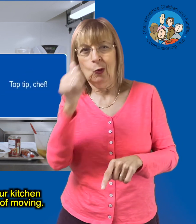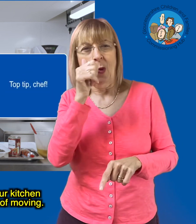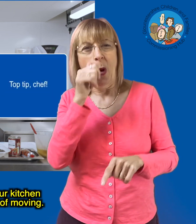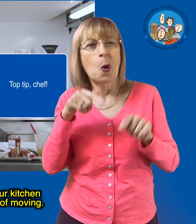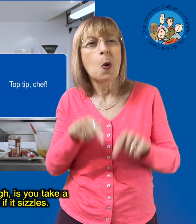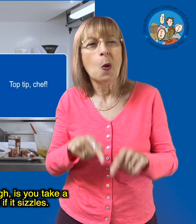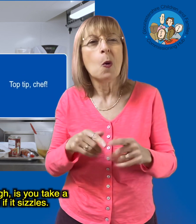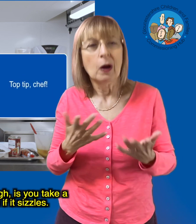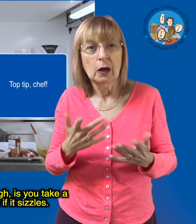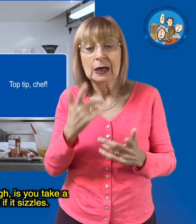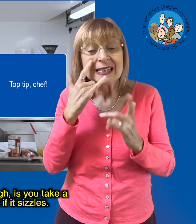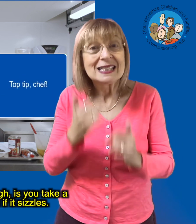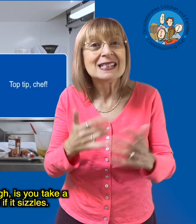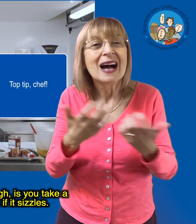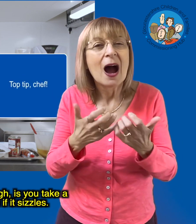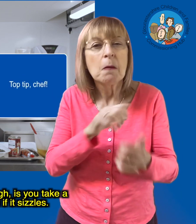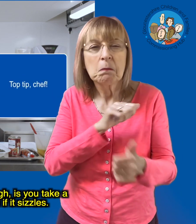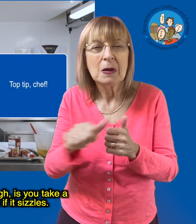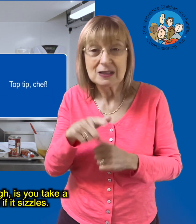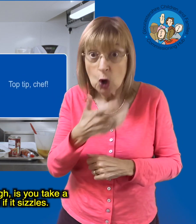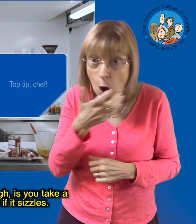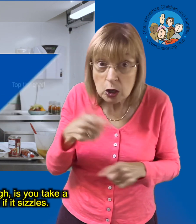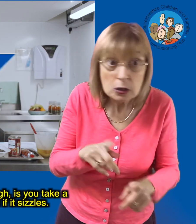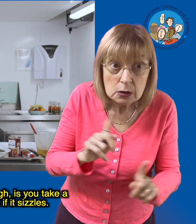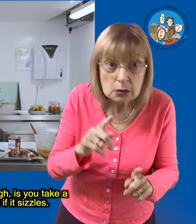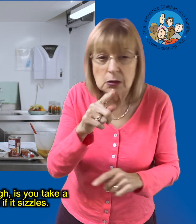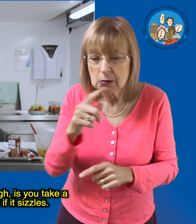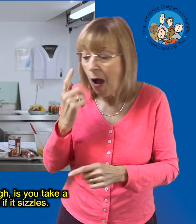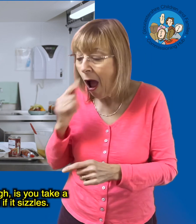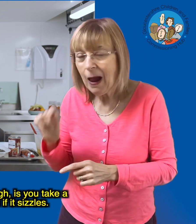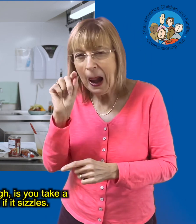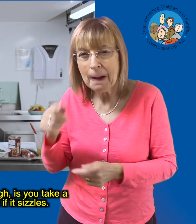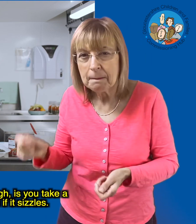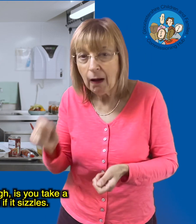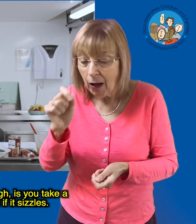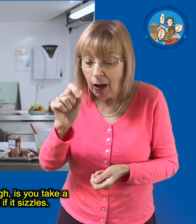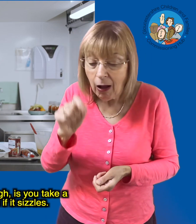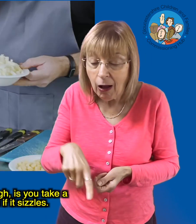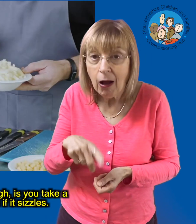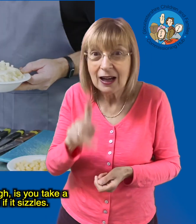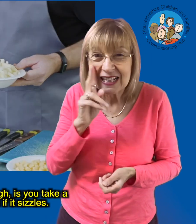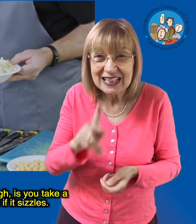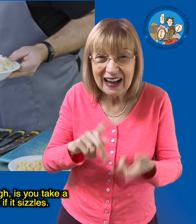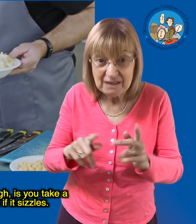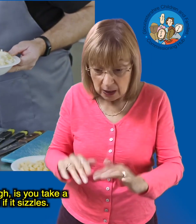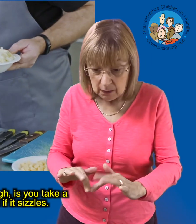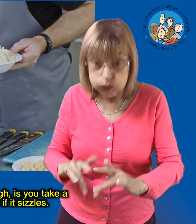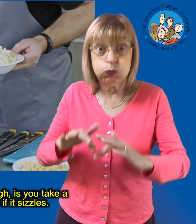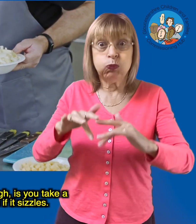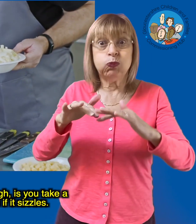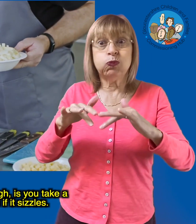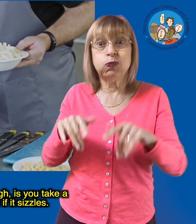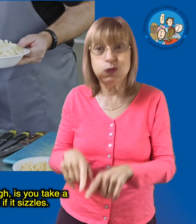like moving, so you'll know. The other way to test it, to see that it's hot enough, is you take a little bit of onion and you drop it